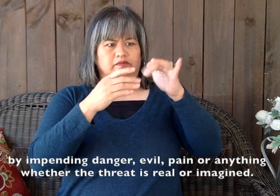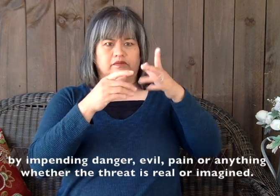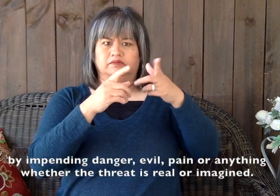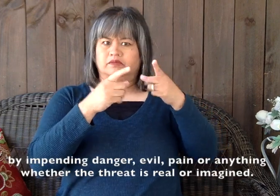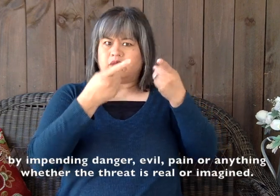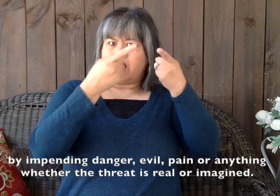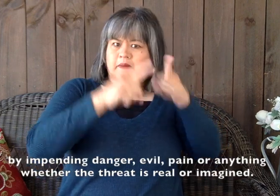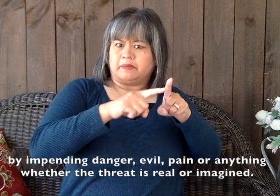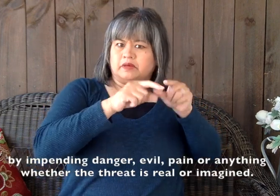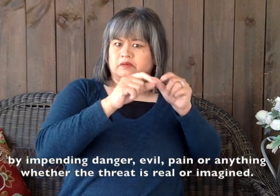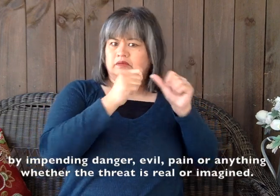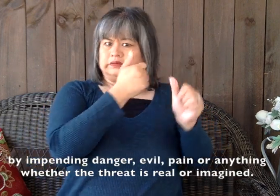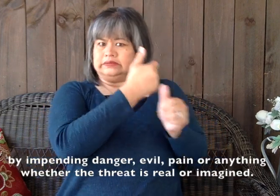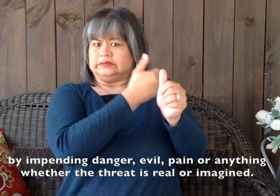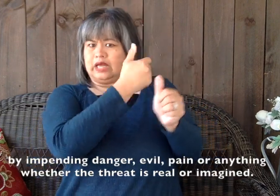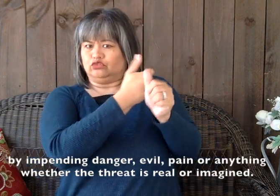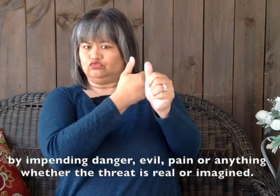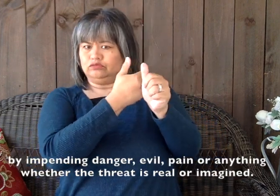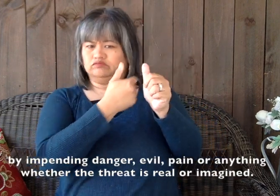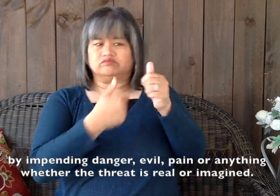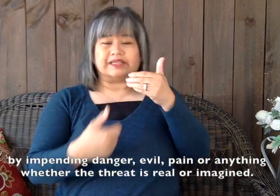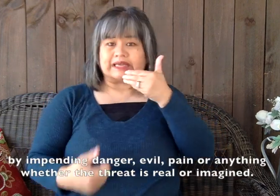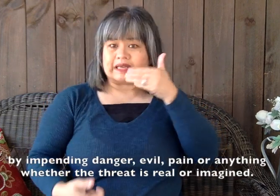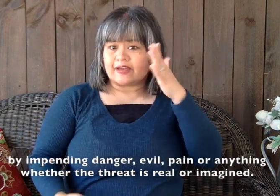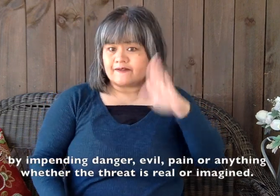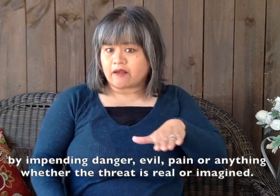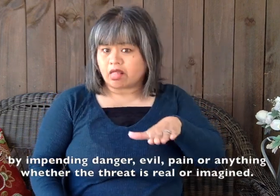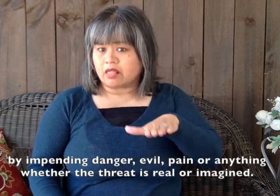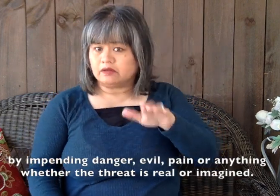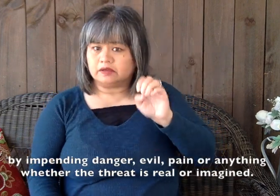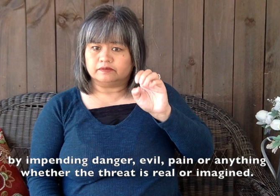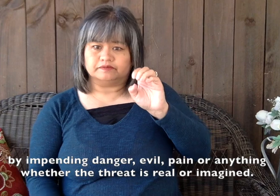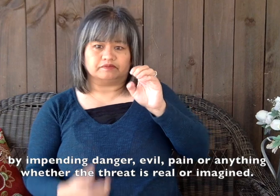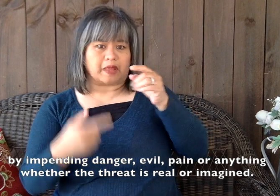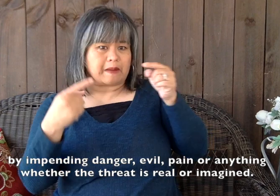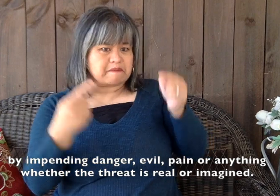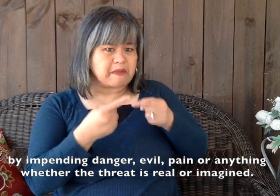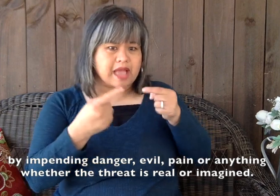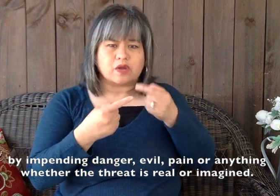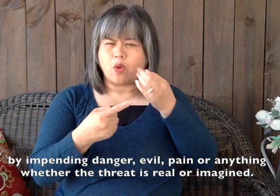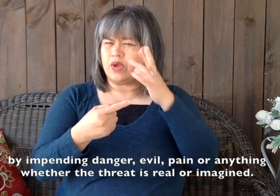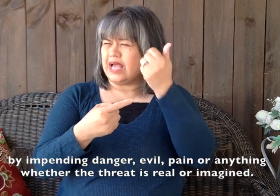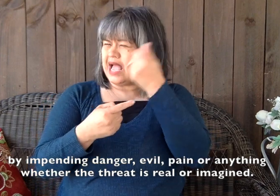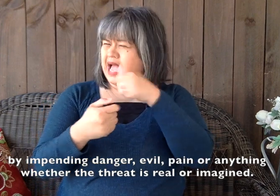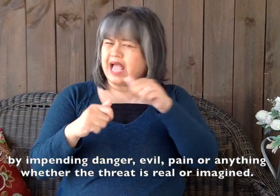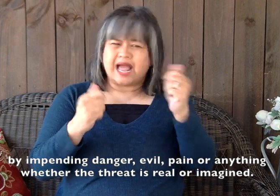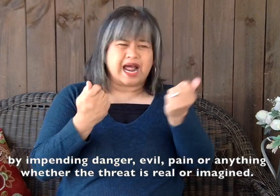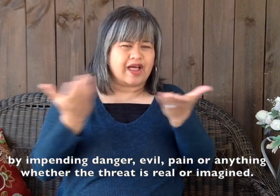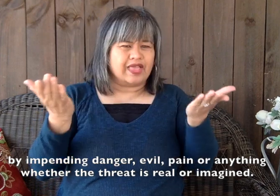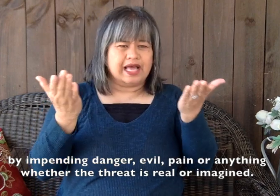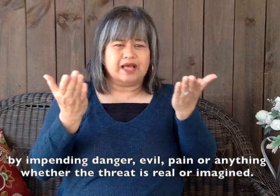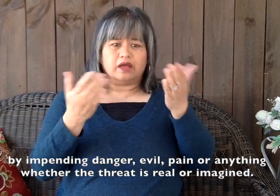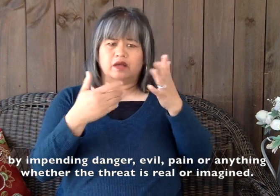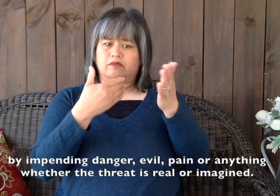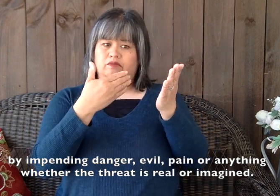by impending danger, evil, pain, or anything, whether the threat is real or